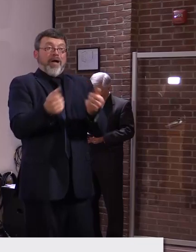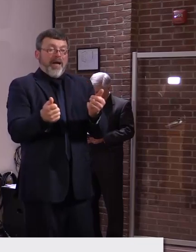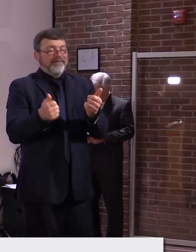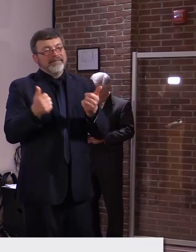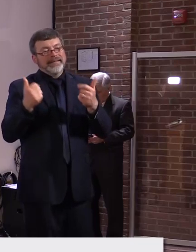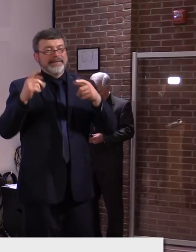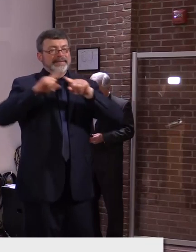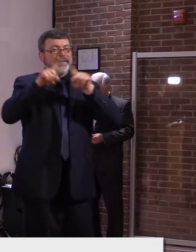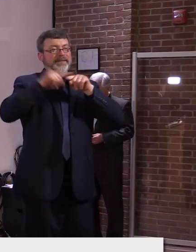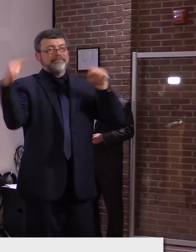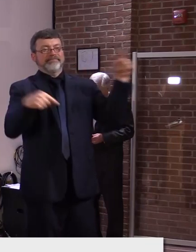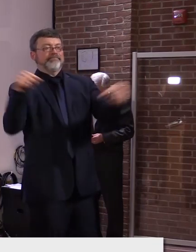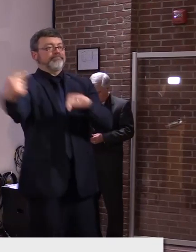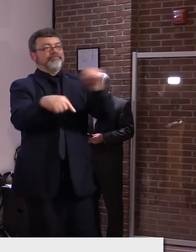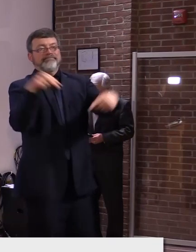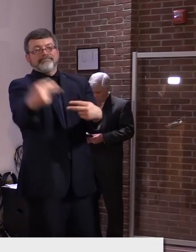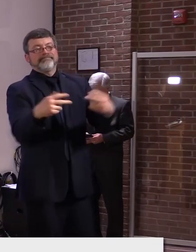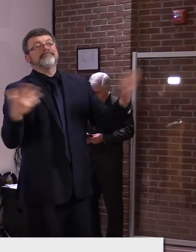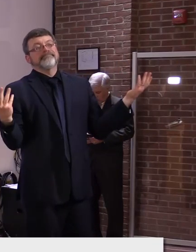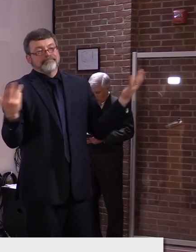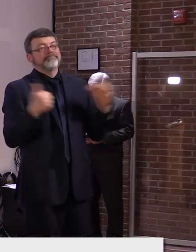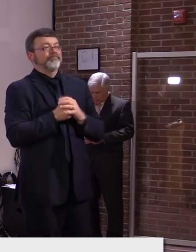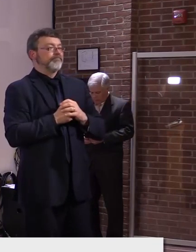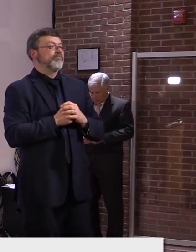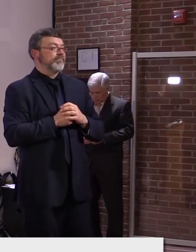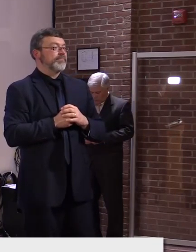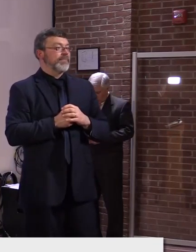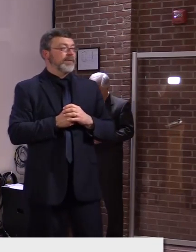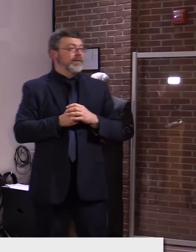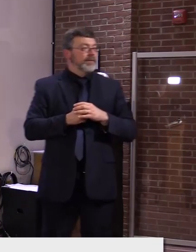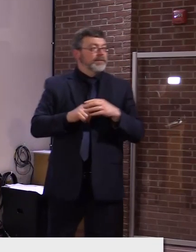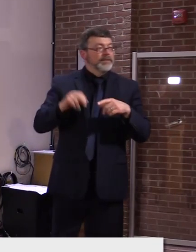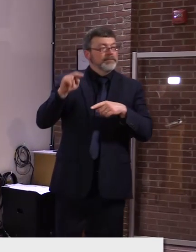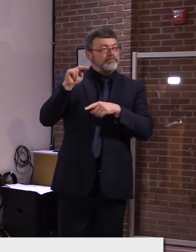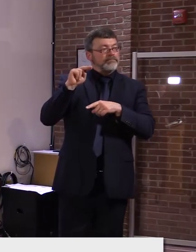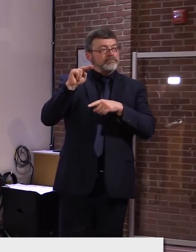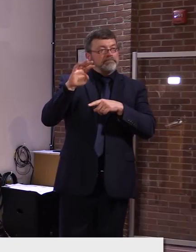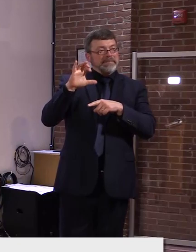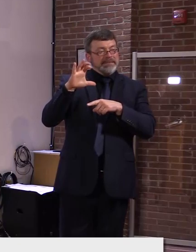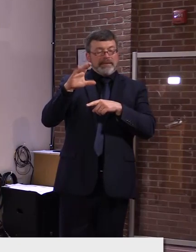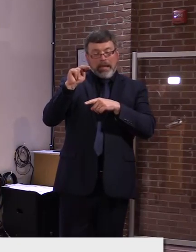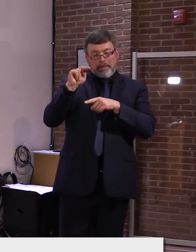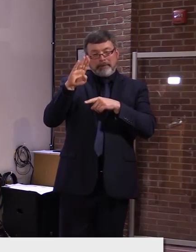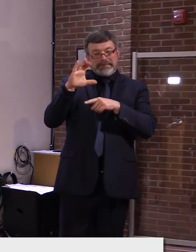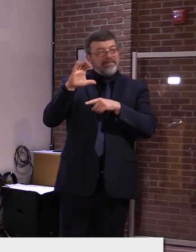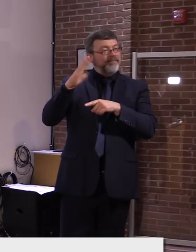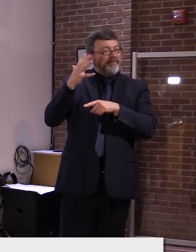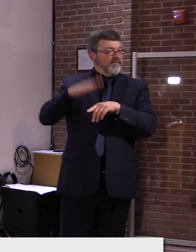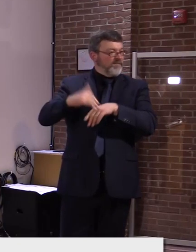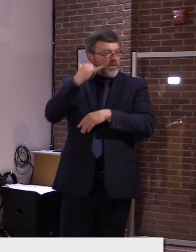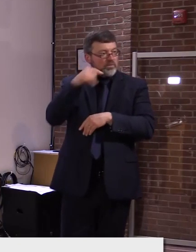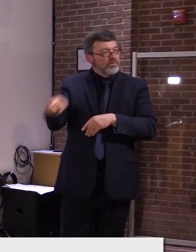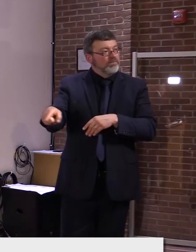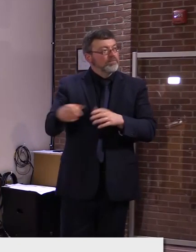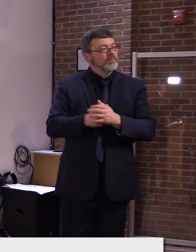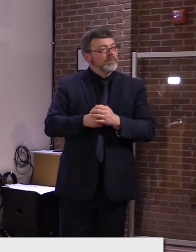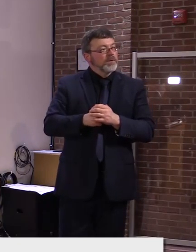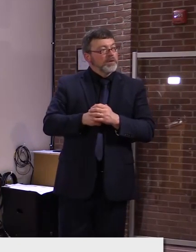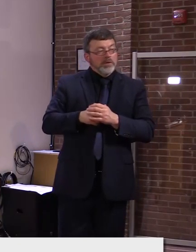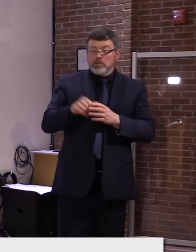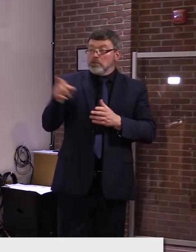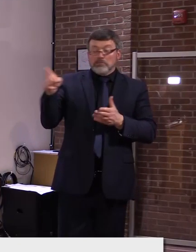Good morning. About the legislature, do you have a budget deal with them? Are you okay